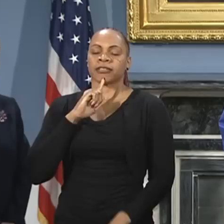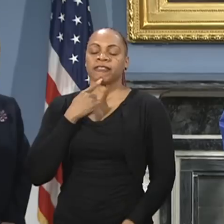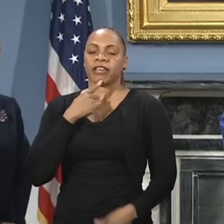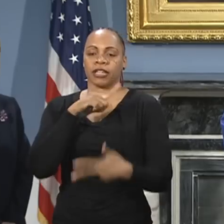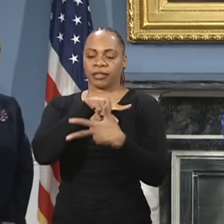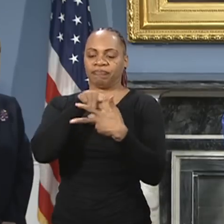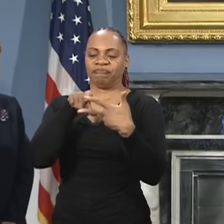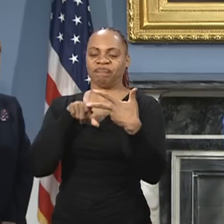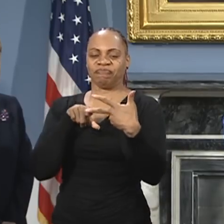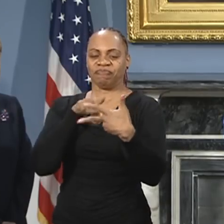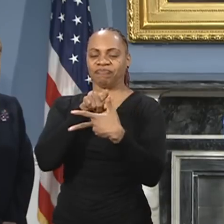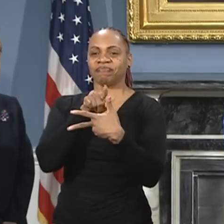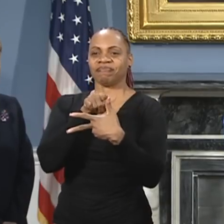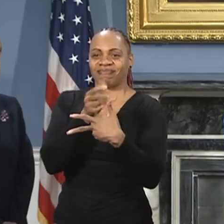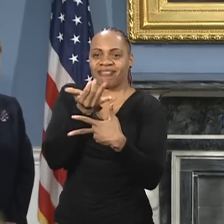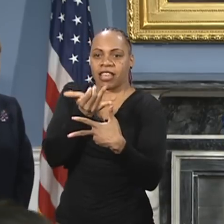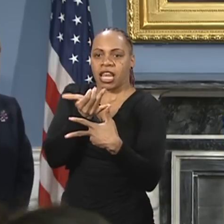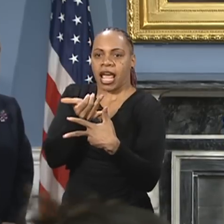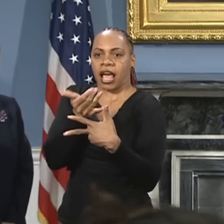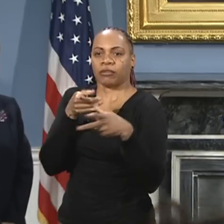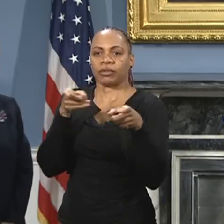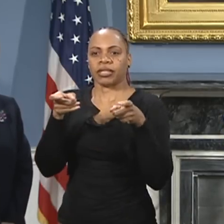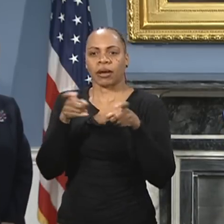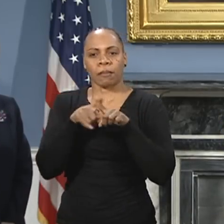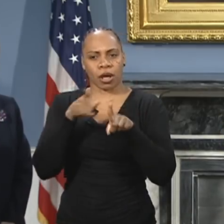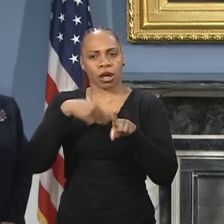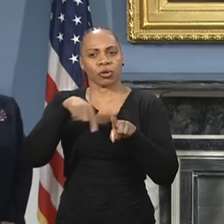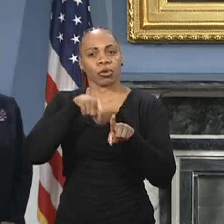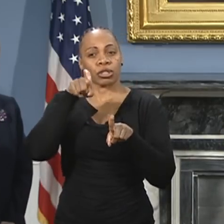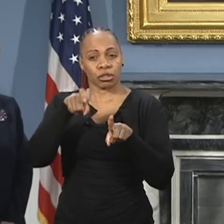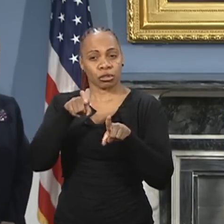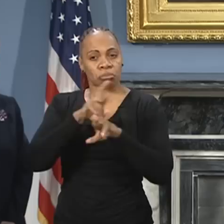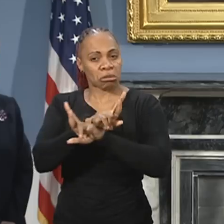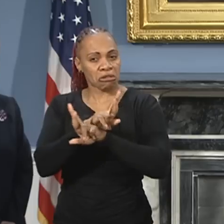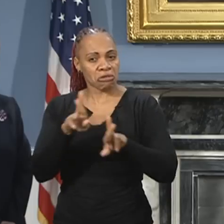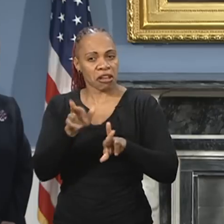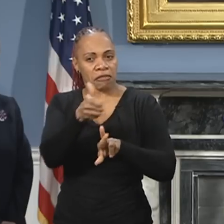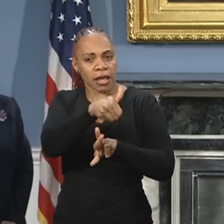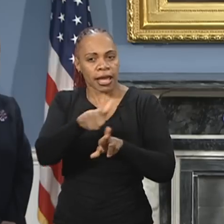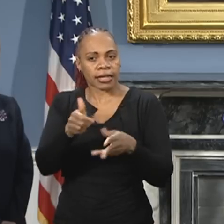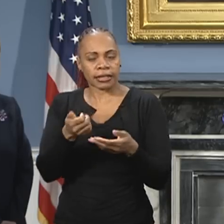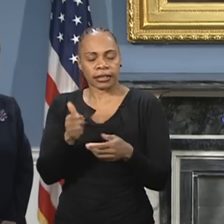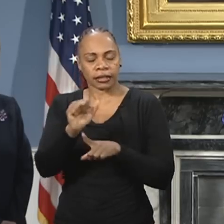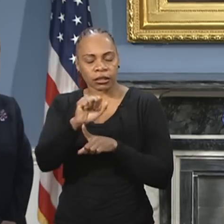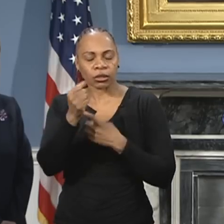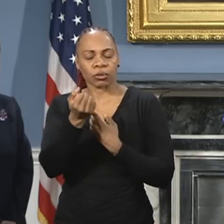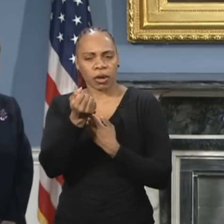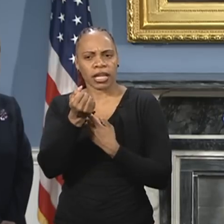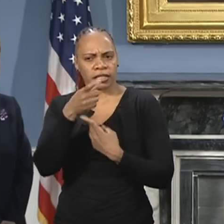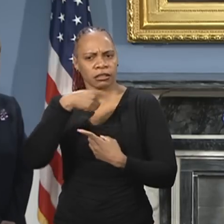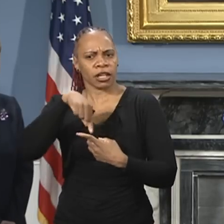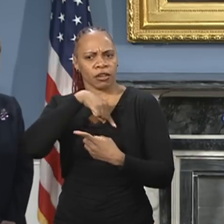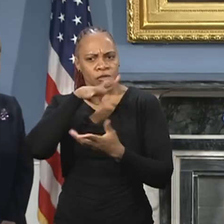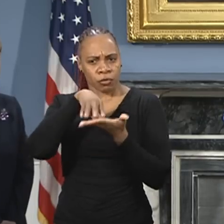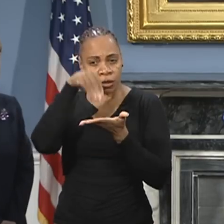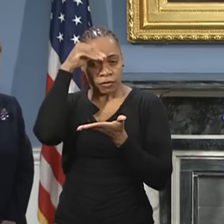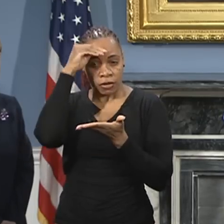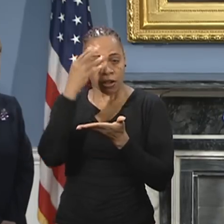we're dealing with right now, but we should be ready for anything. I think we've all learned that together, dealing with snow in the last 4 or 5